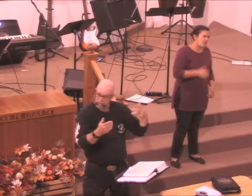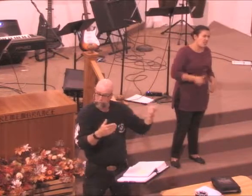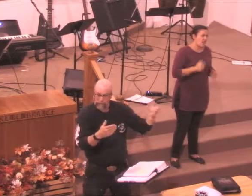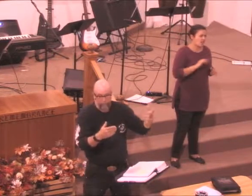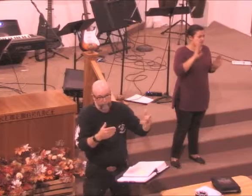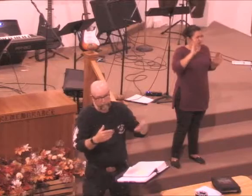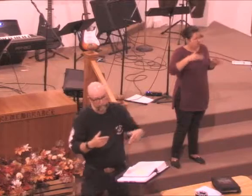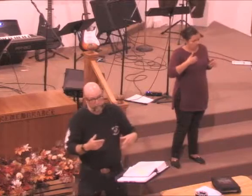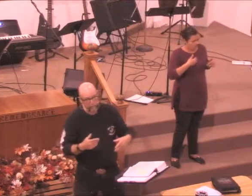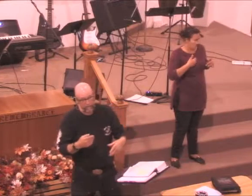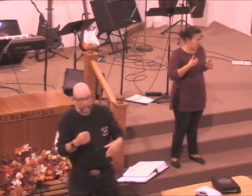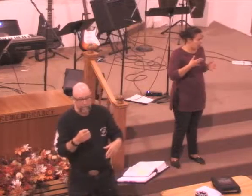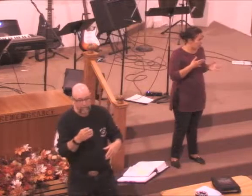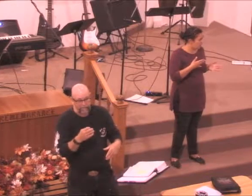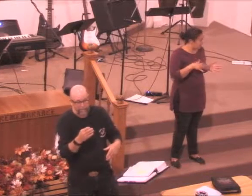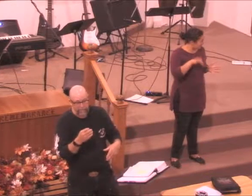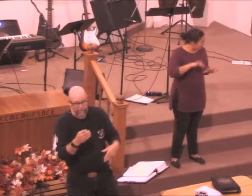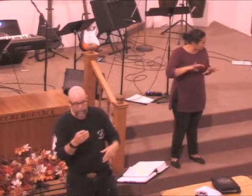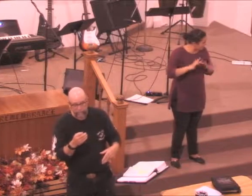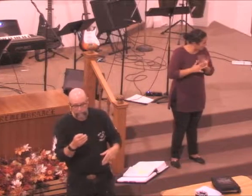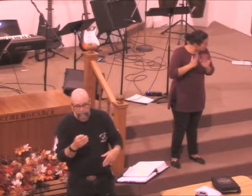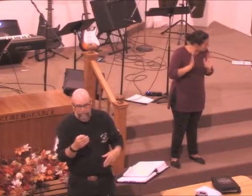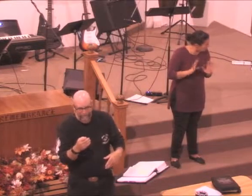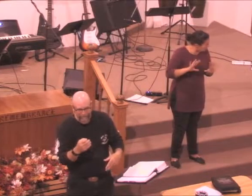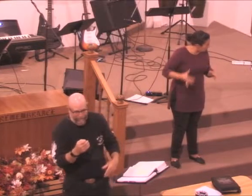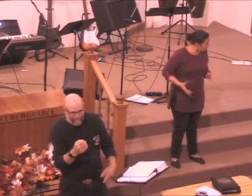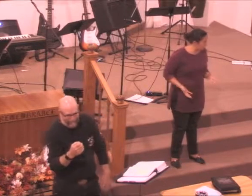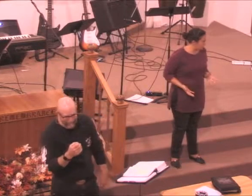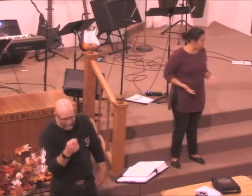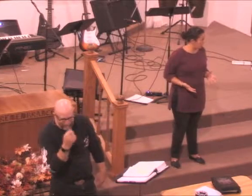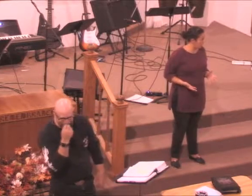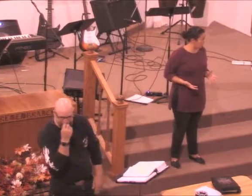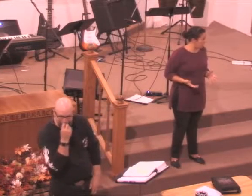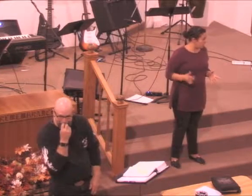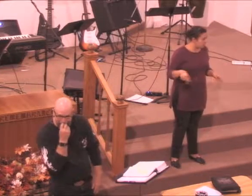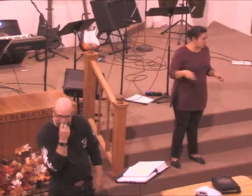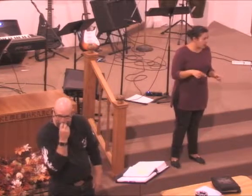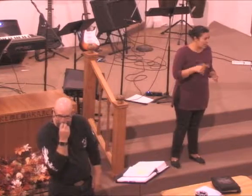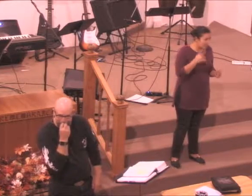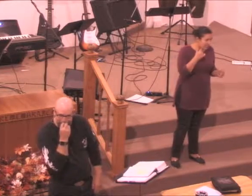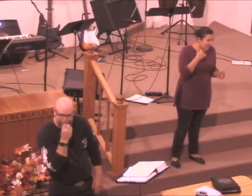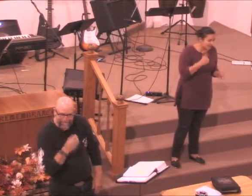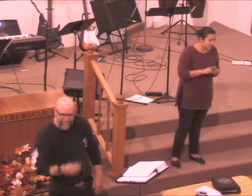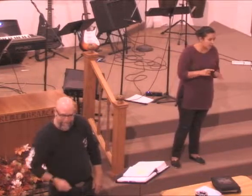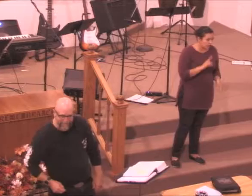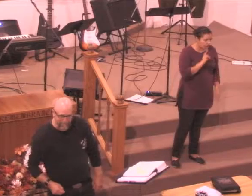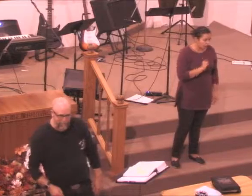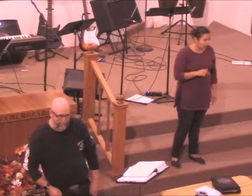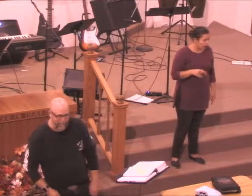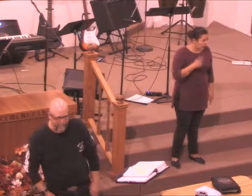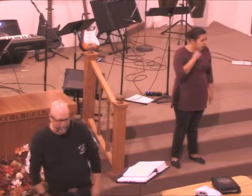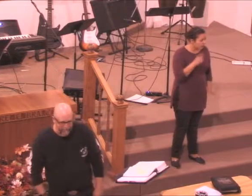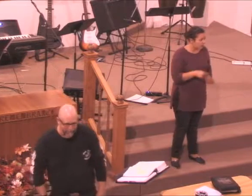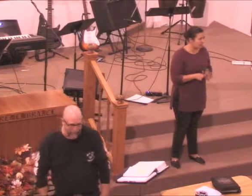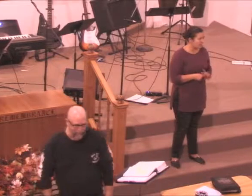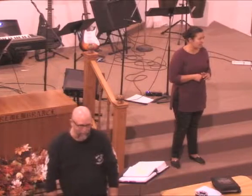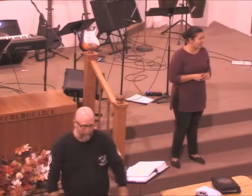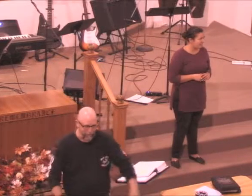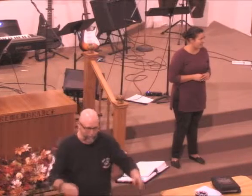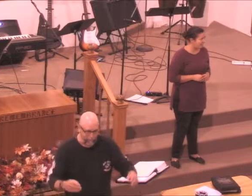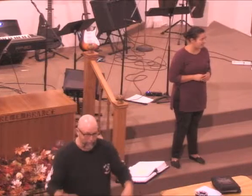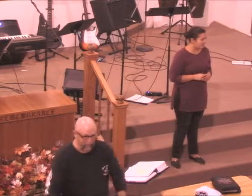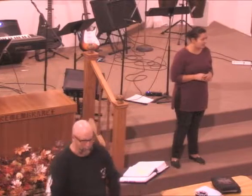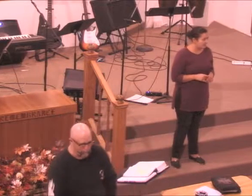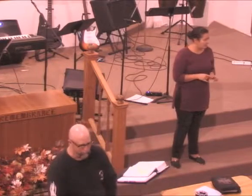Come on, you're laughing, but there's that nervous laugh again. That's like the people sitting in that airplane